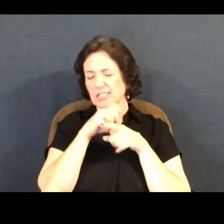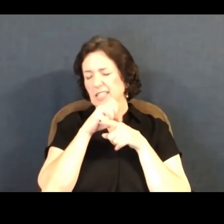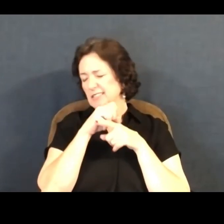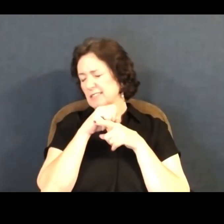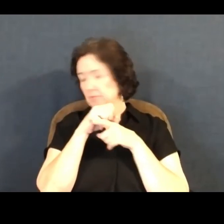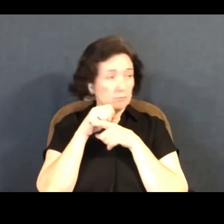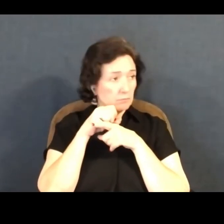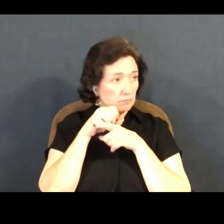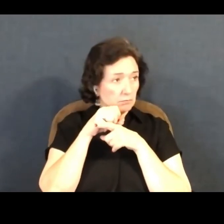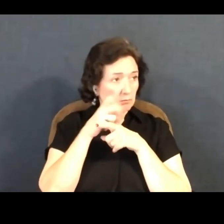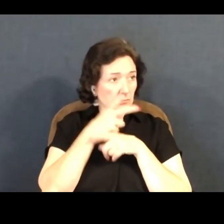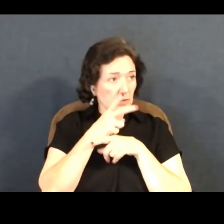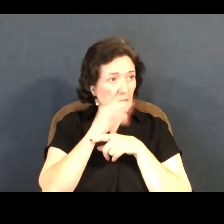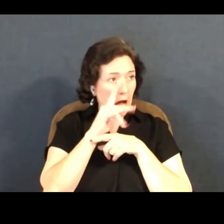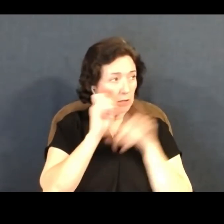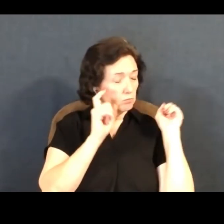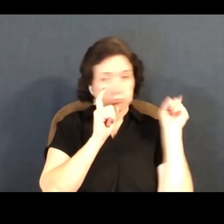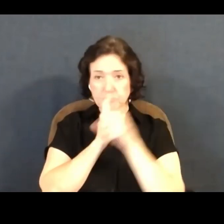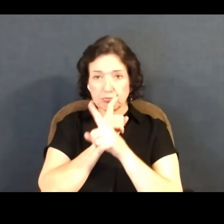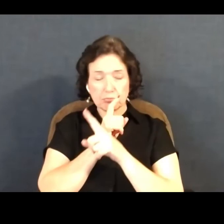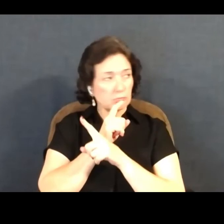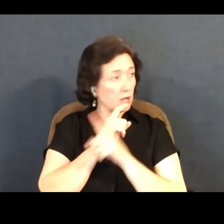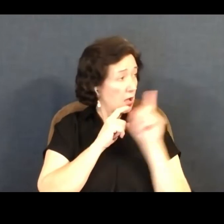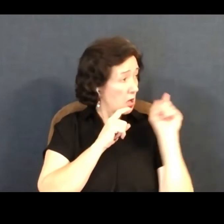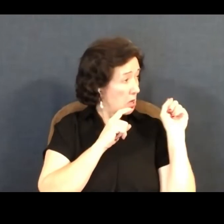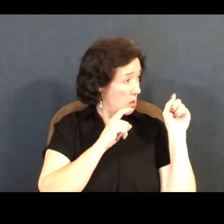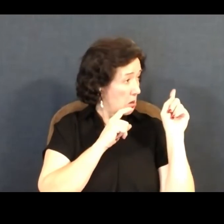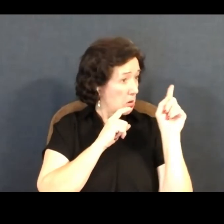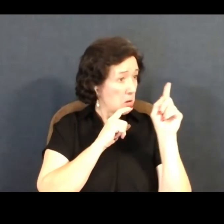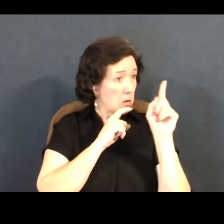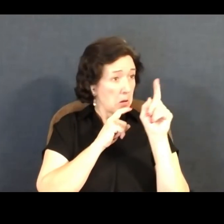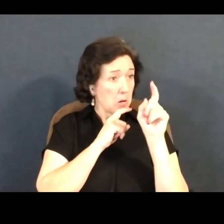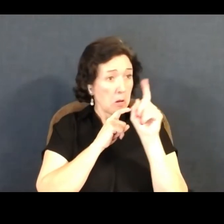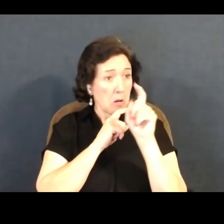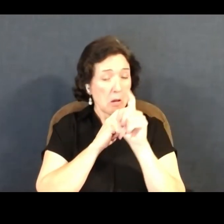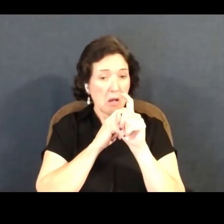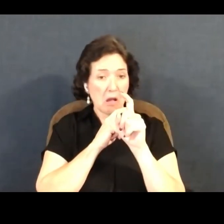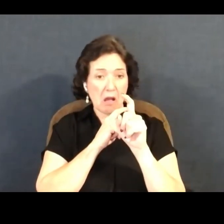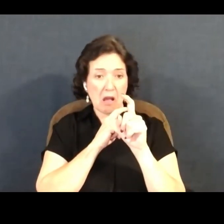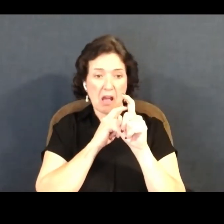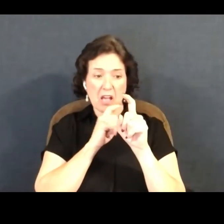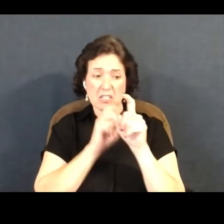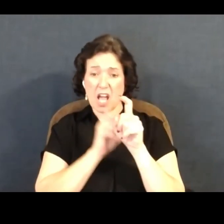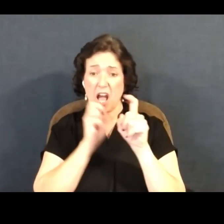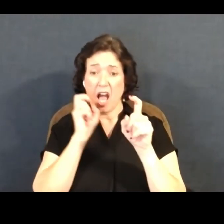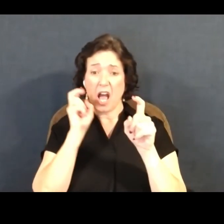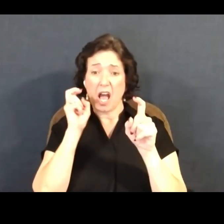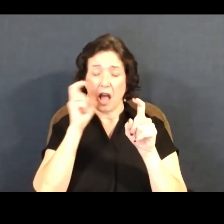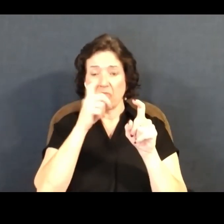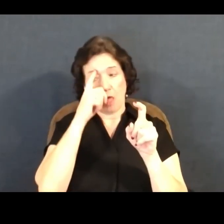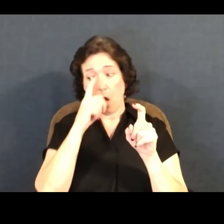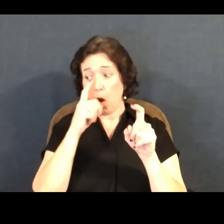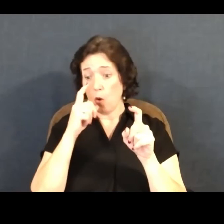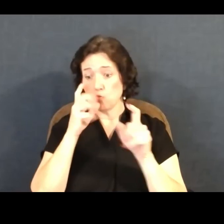to attention when Ike started running by her. And as he ran by her, old Chewy jumps off the couch thinking Grandma's